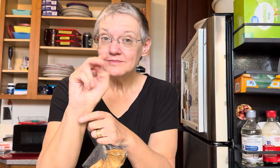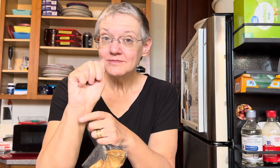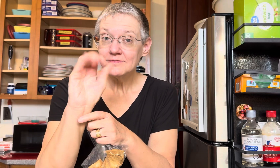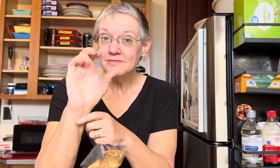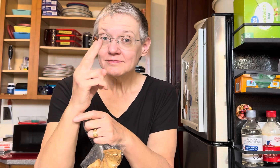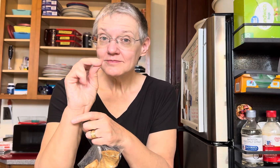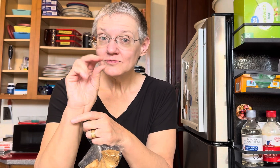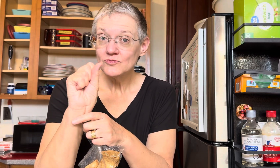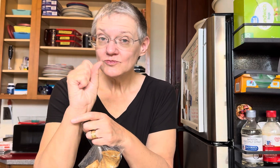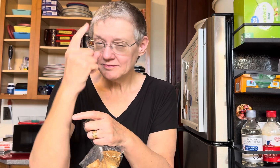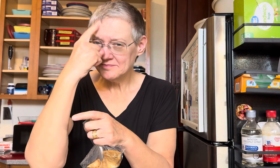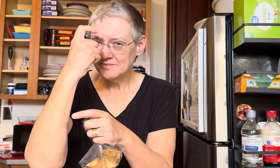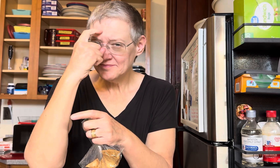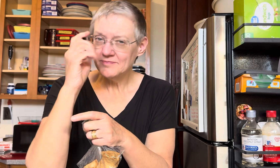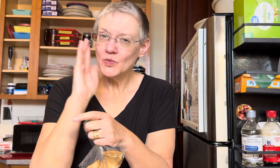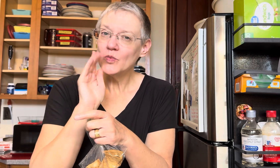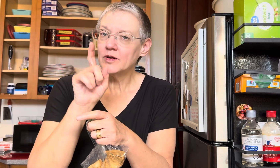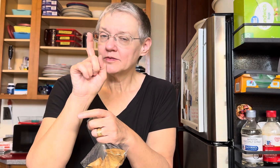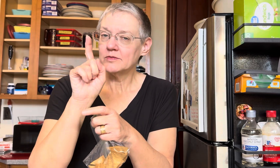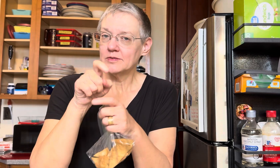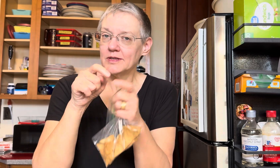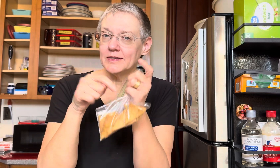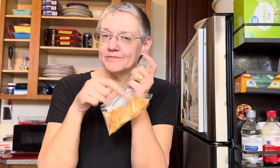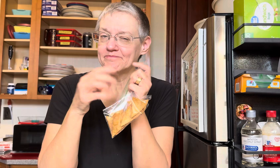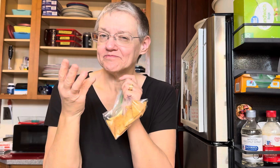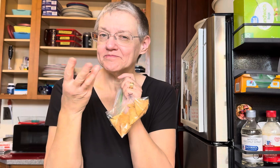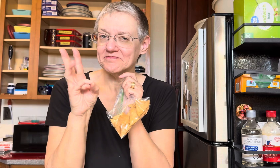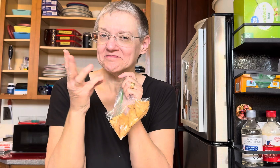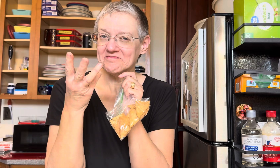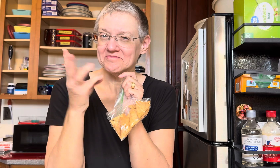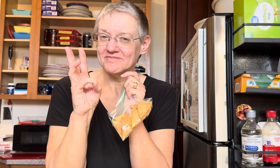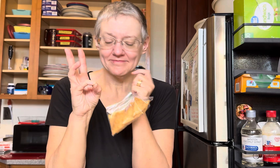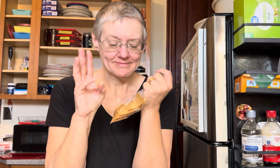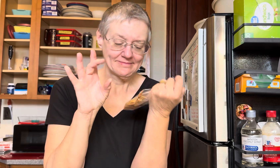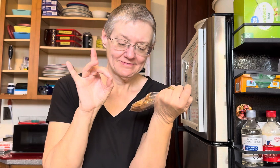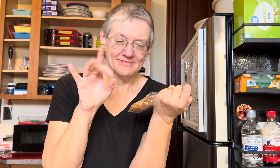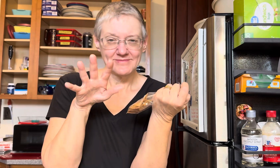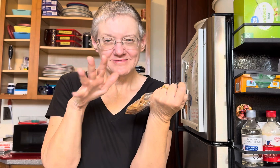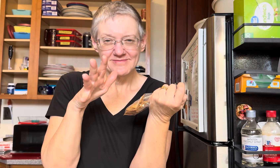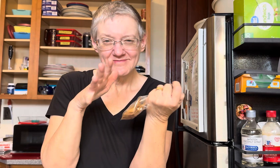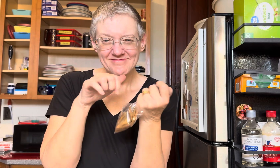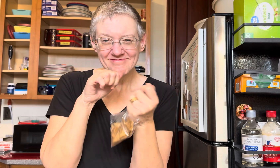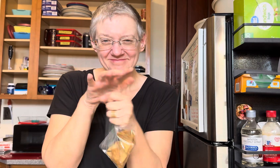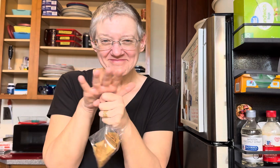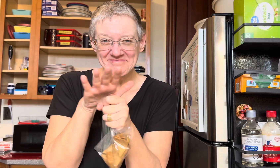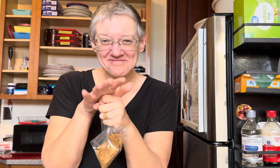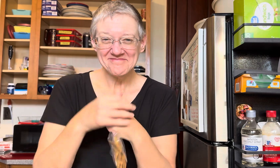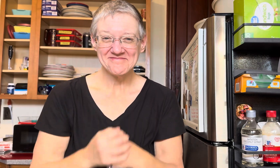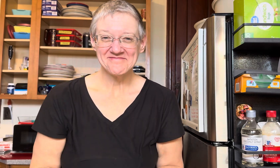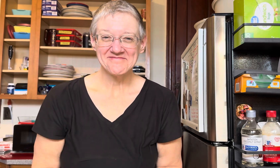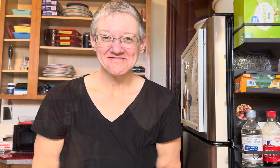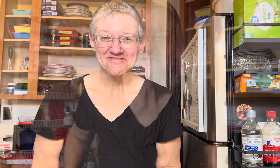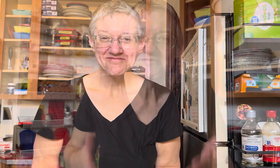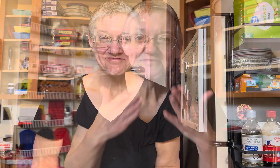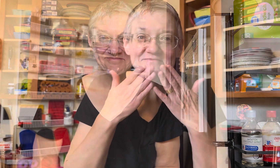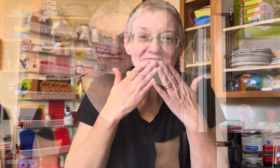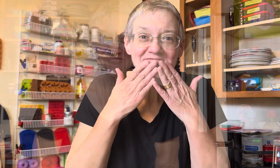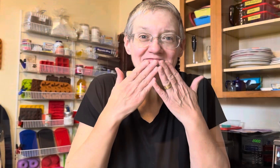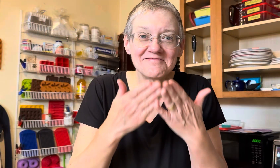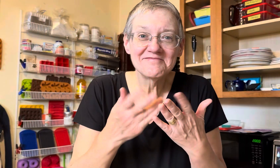For his nachos, I suspect I'm going to have to use 16 chips. I don't think 8's going to be enough.